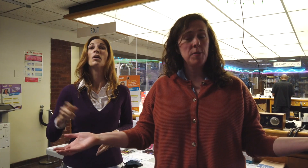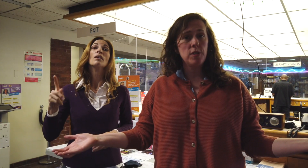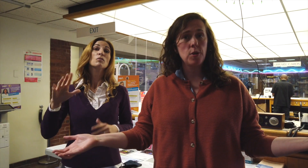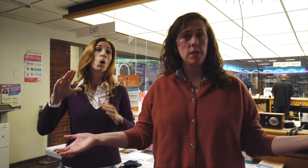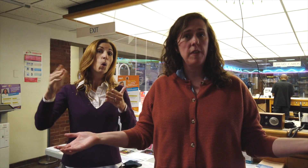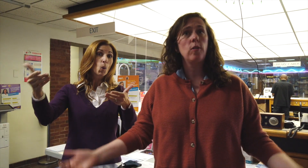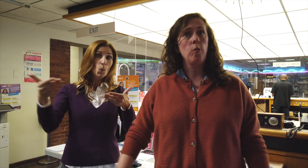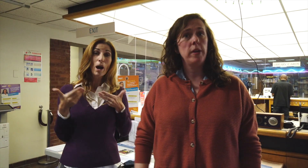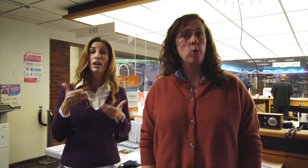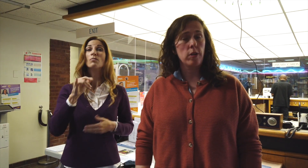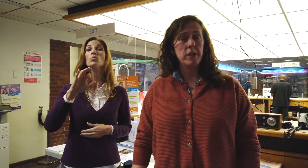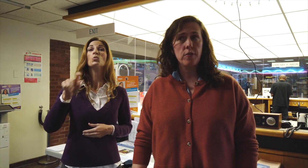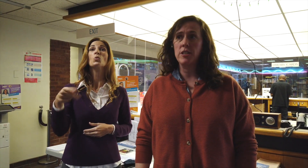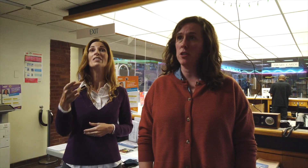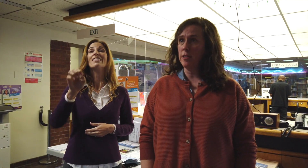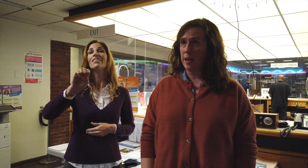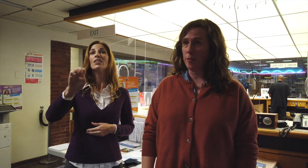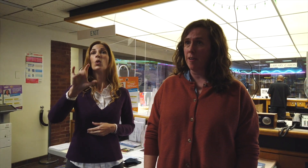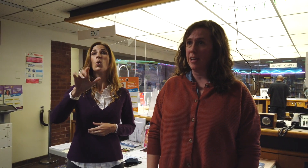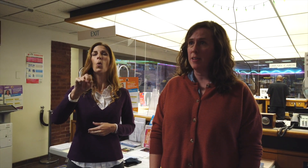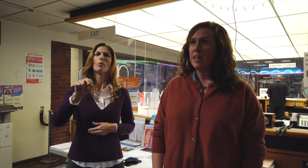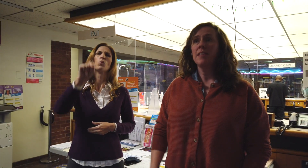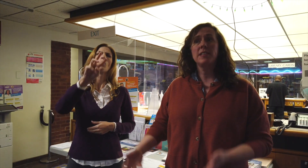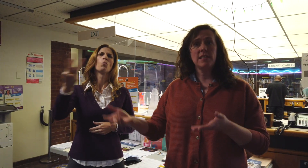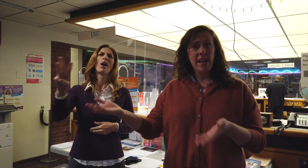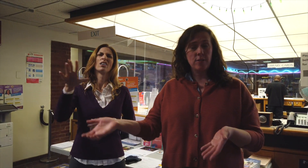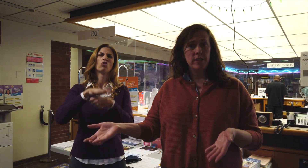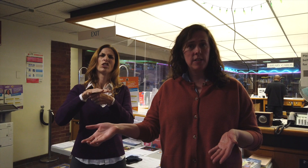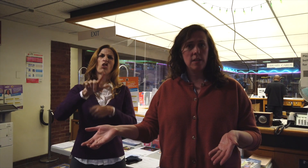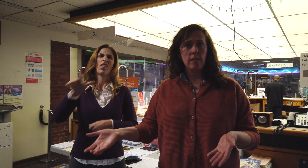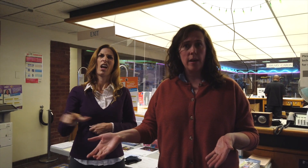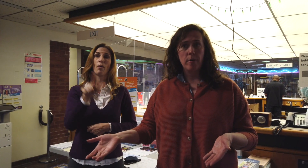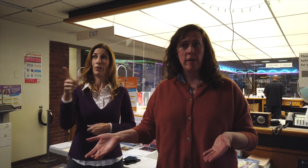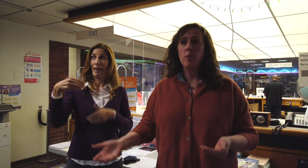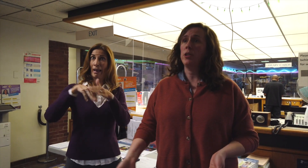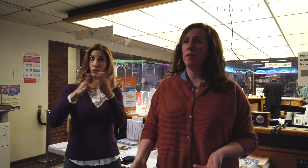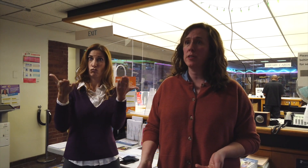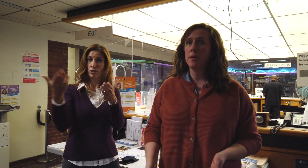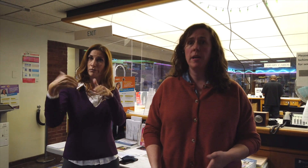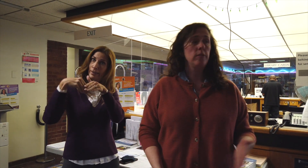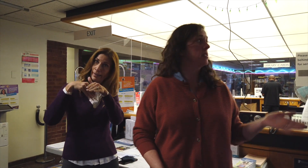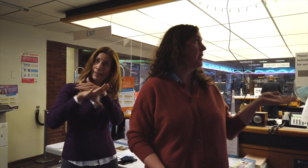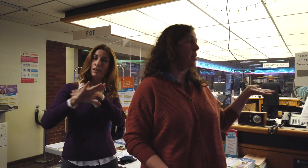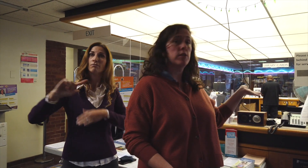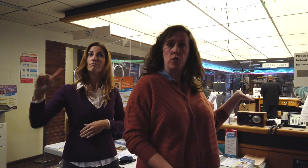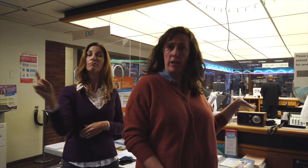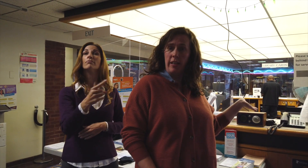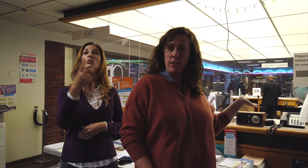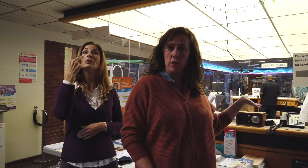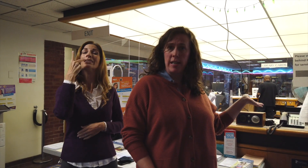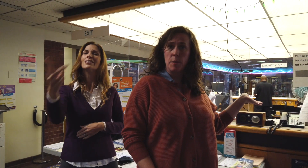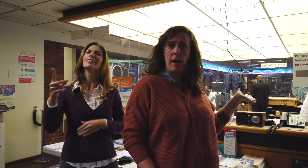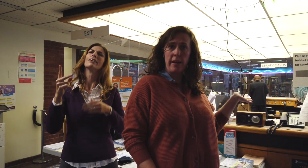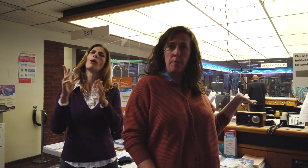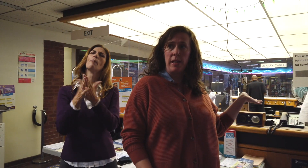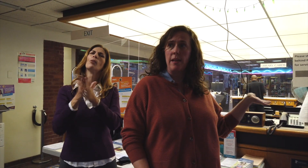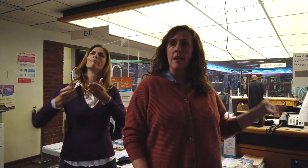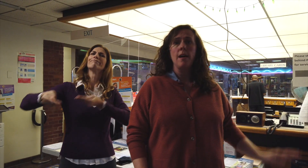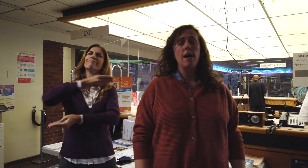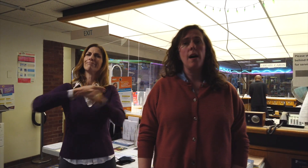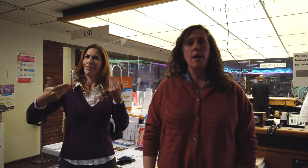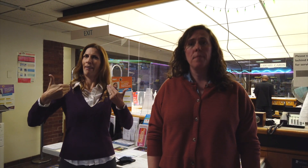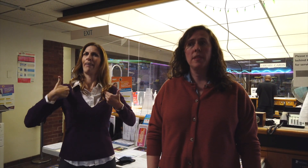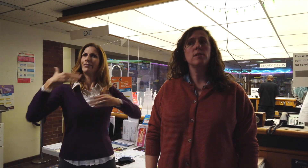So welcome to the Joseph E. Coleman Northwest Regional Library. This is the entrance to the library, and when you first come in, you'll see the circulation desk behind